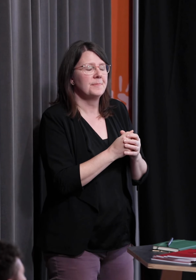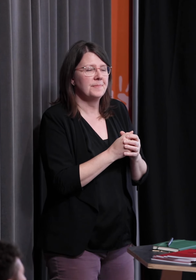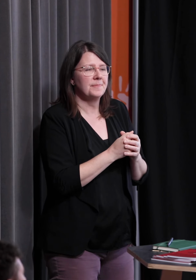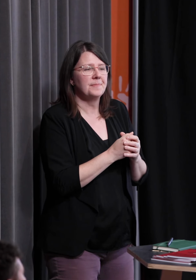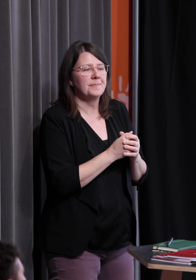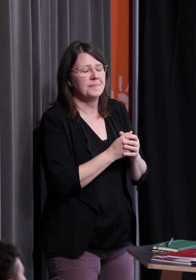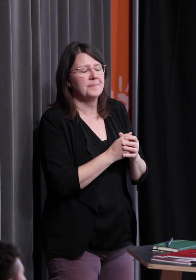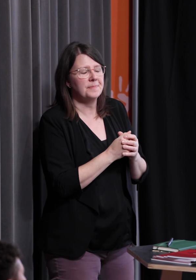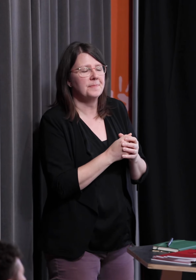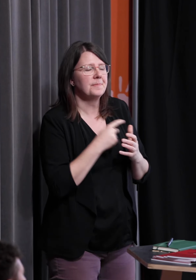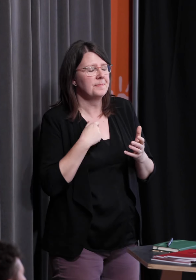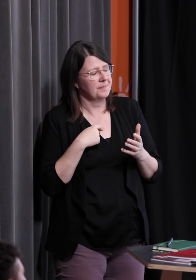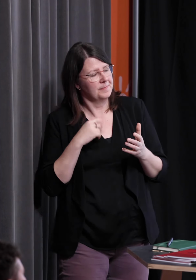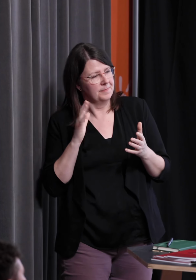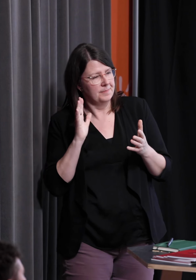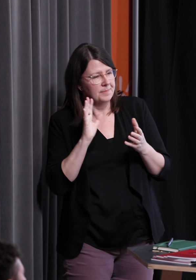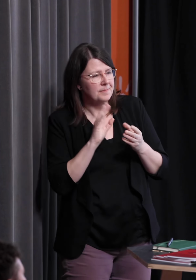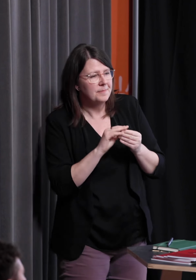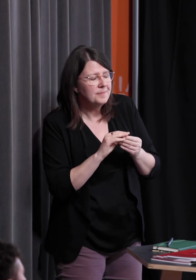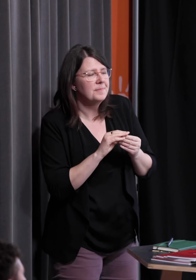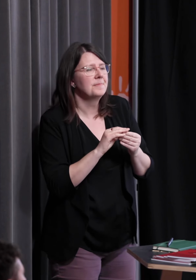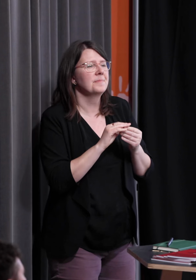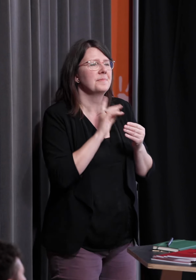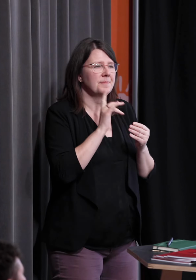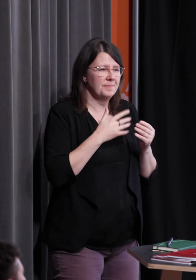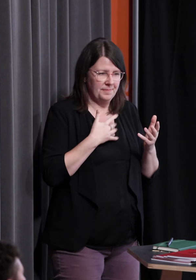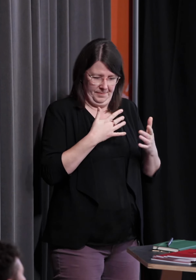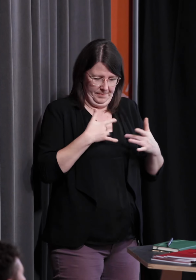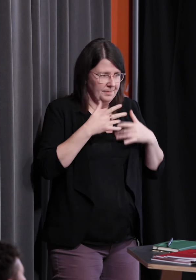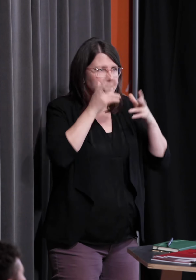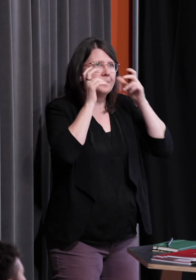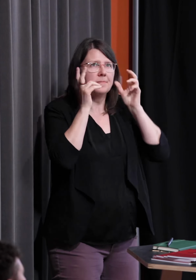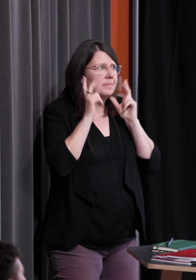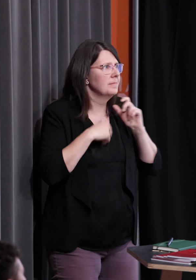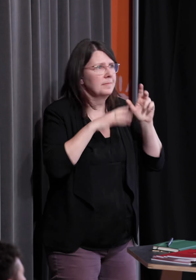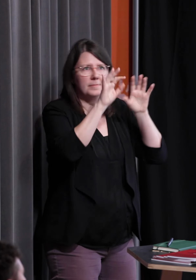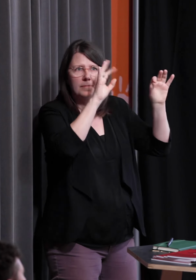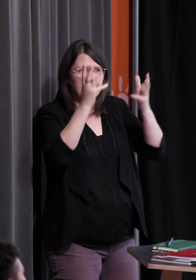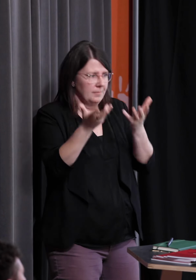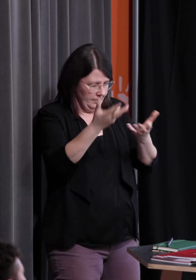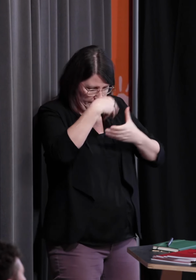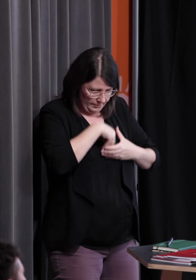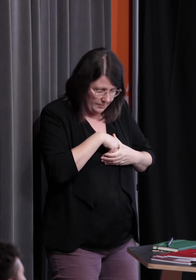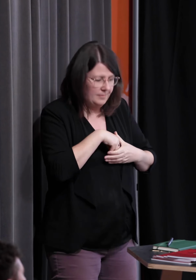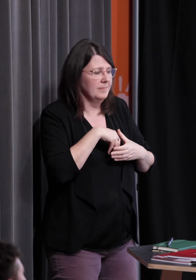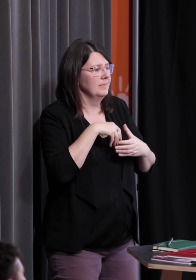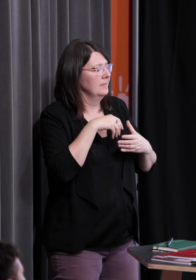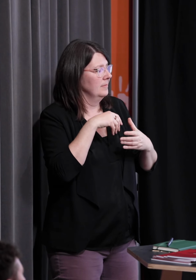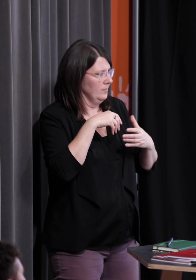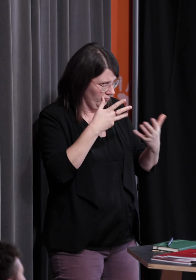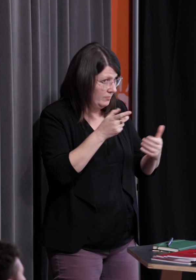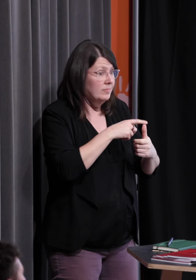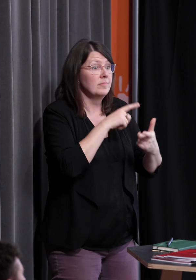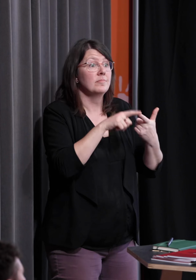from our tracing and mapping of our senses communicating, we say that communication is a lot about wellness. Incorporating